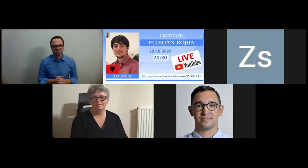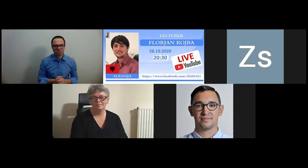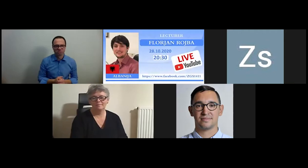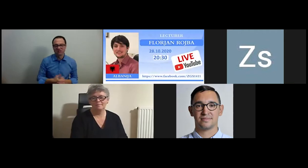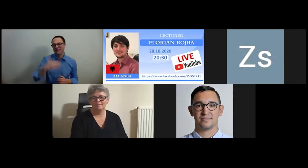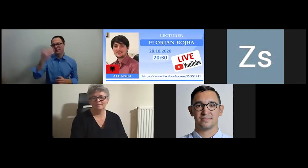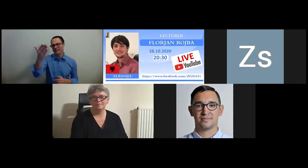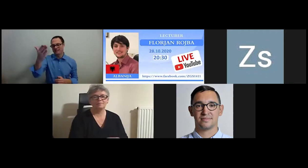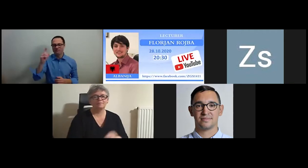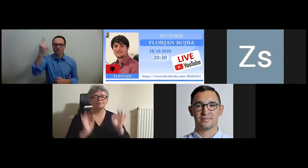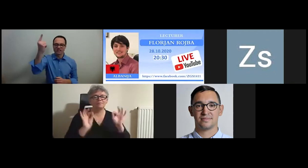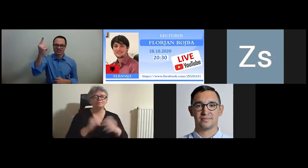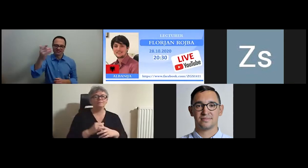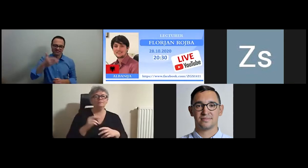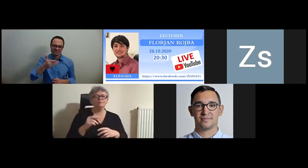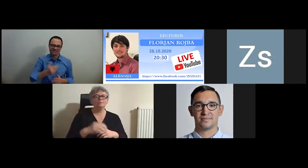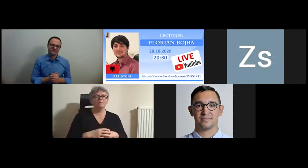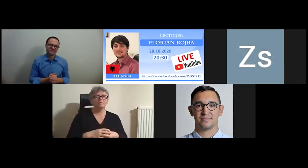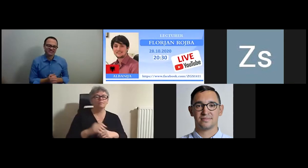Next.